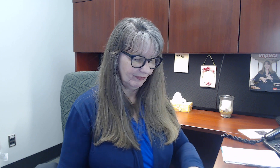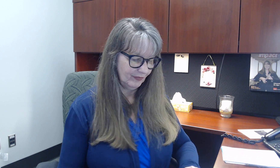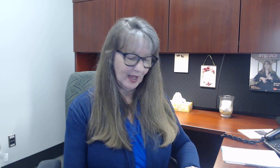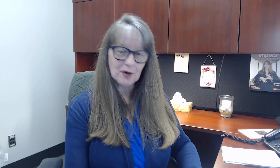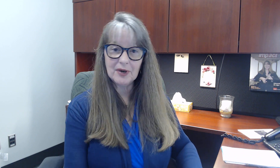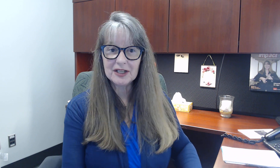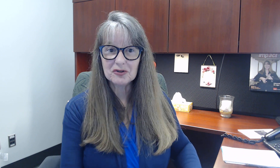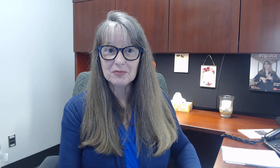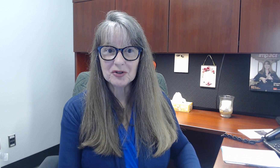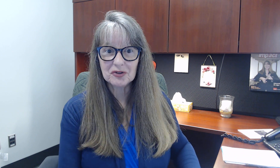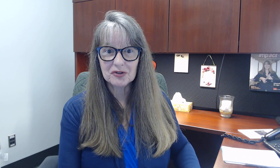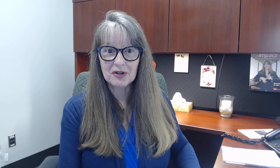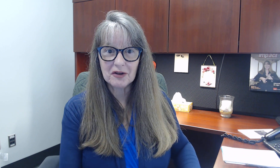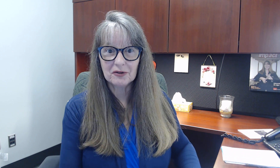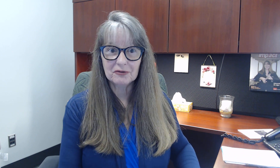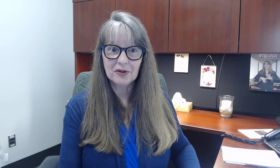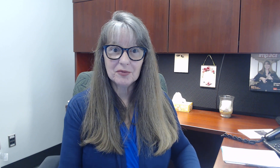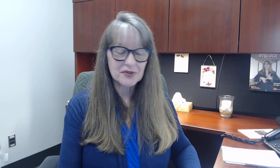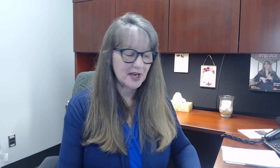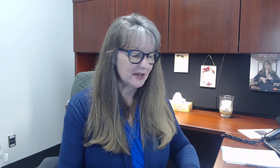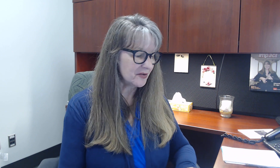I don't want to get too much into the other double signs, right?